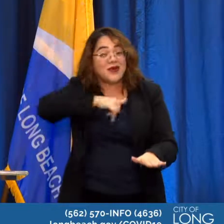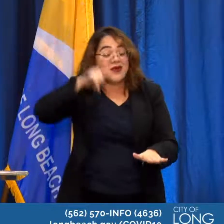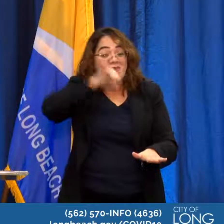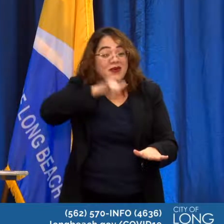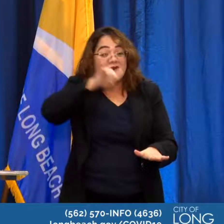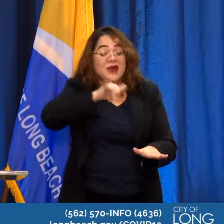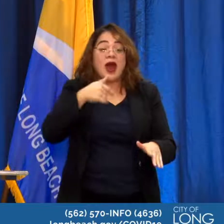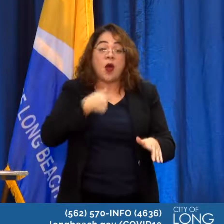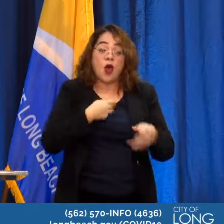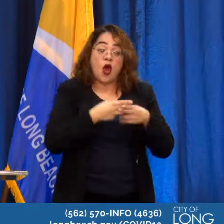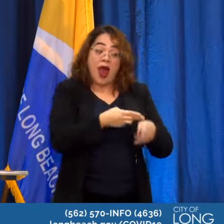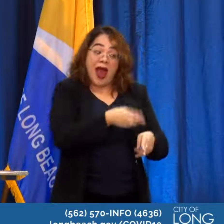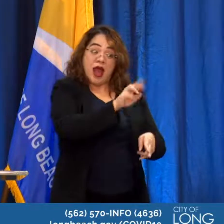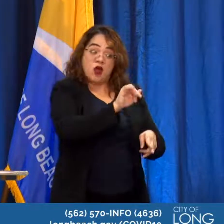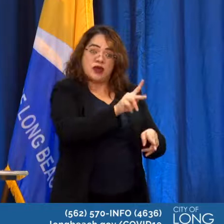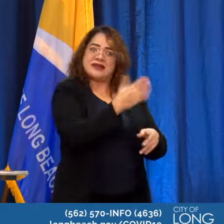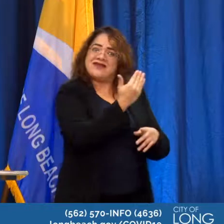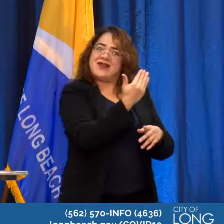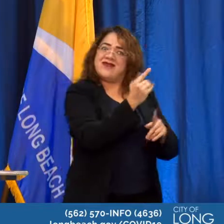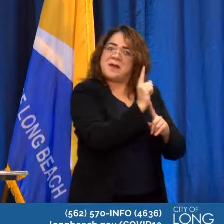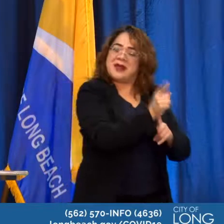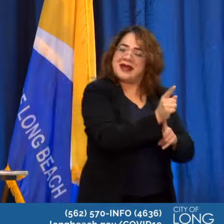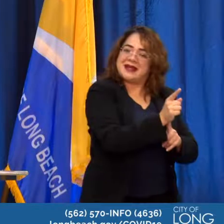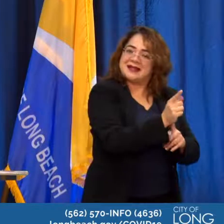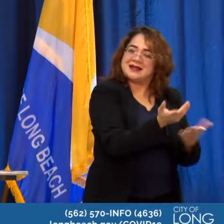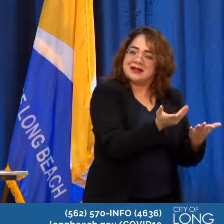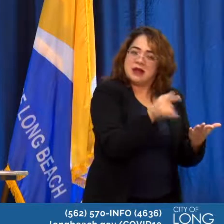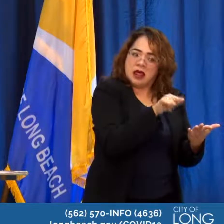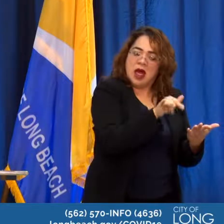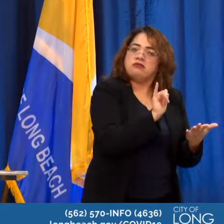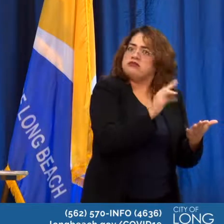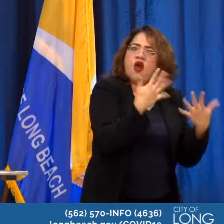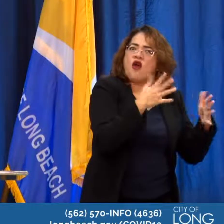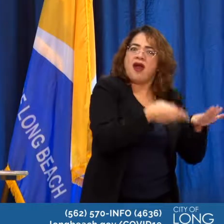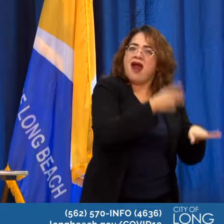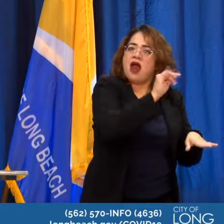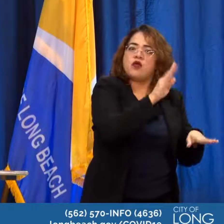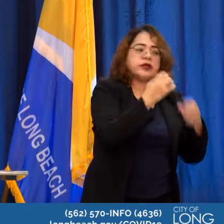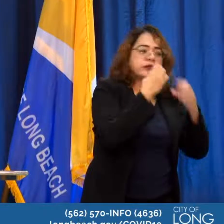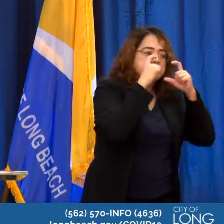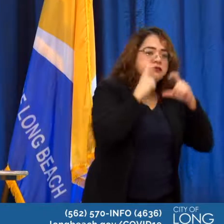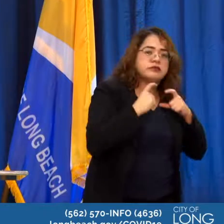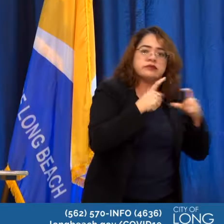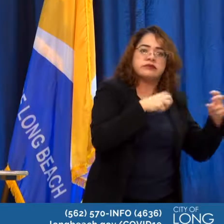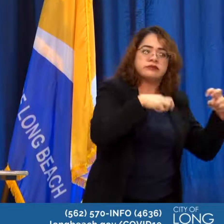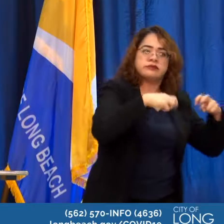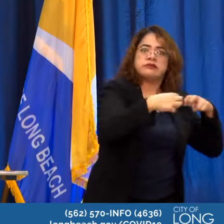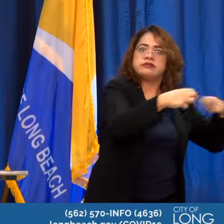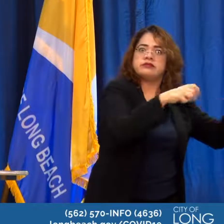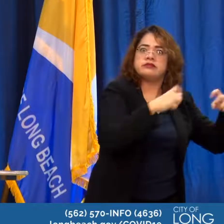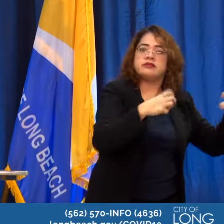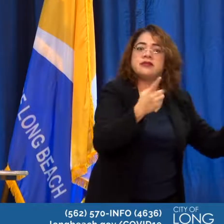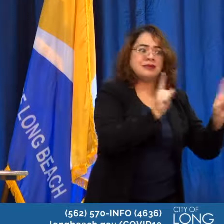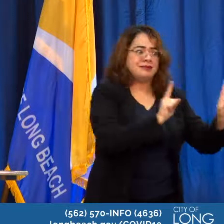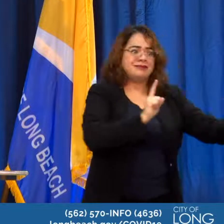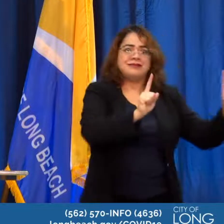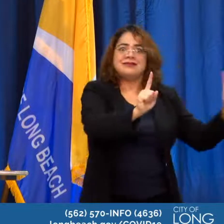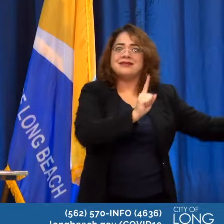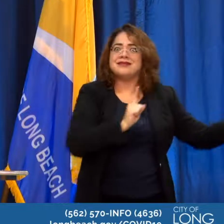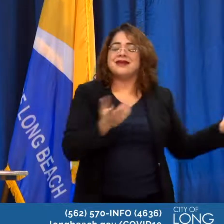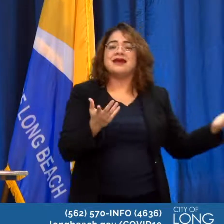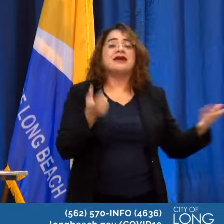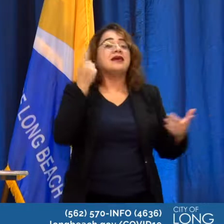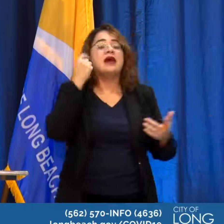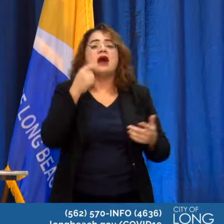Sometimes it is households that go, but often it is the space that people gather. And we don't allow those gatherings anywhere else within the